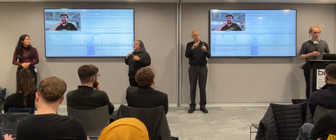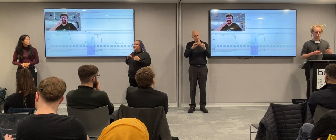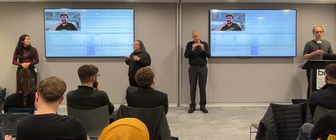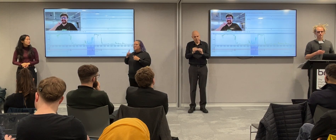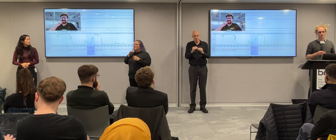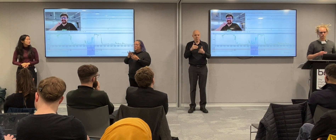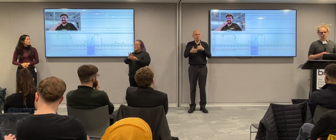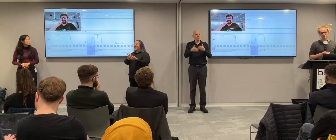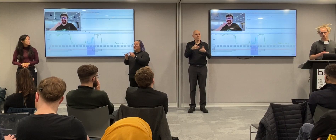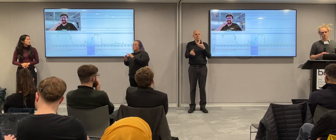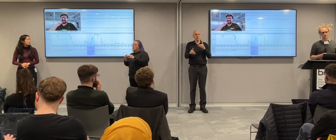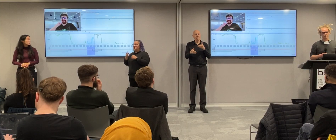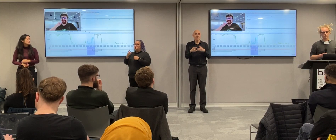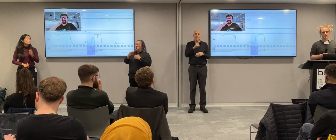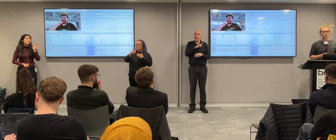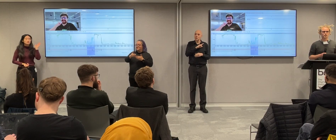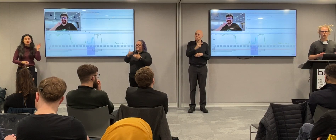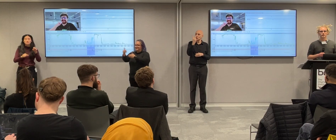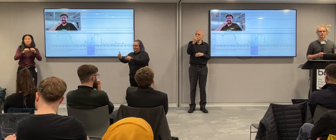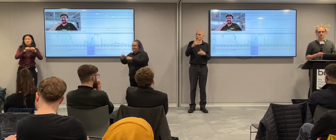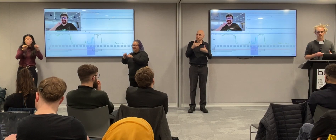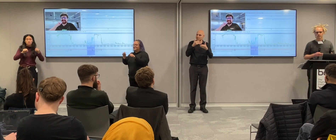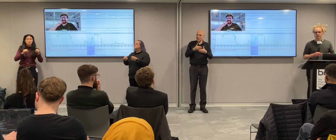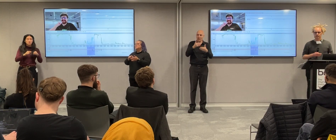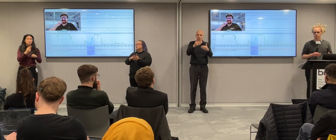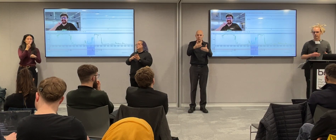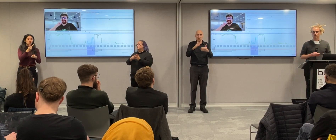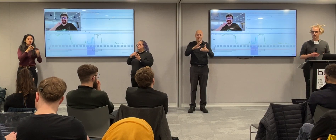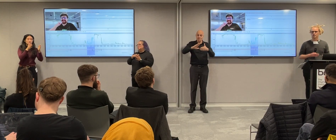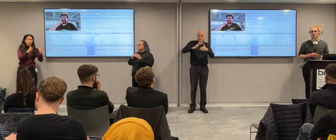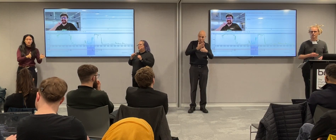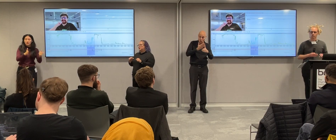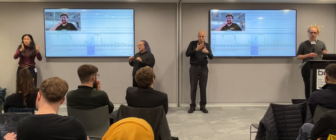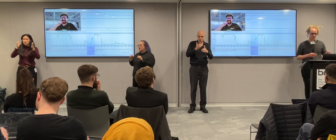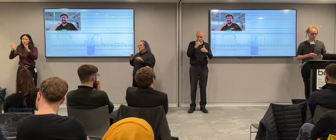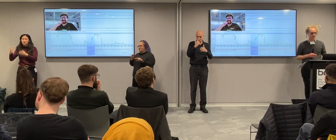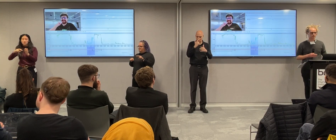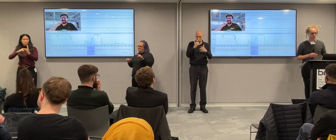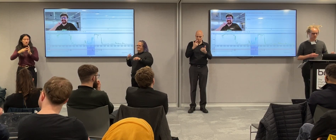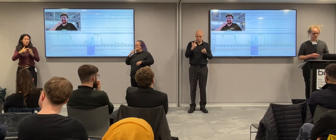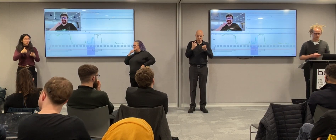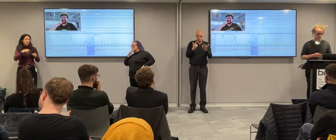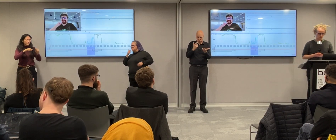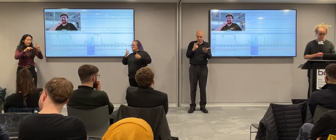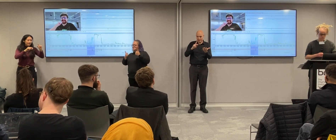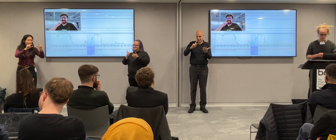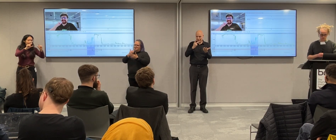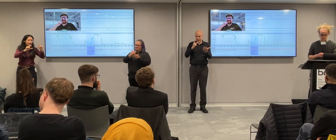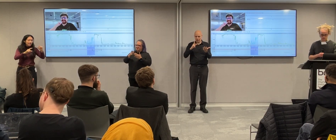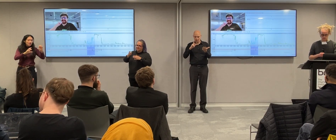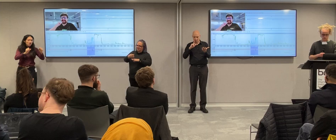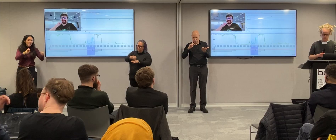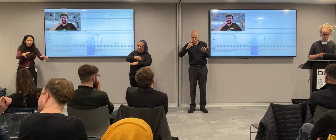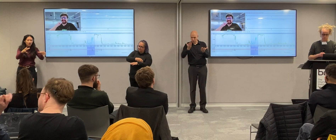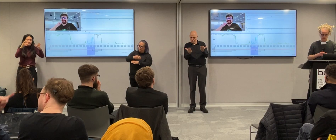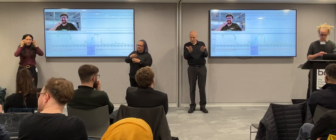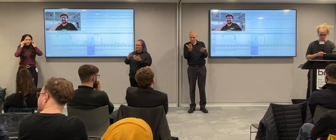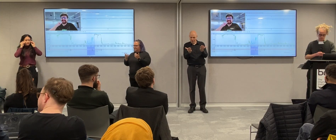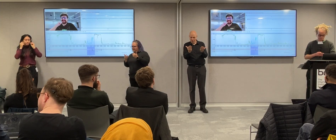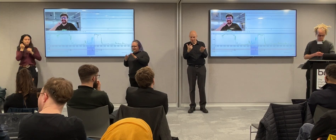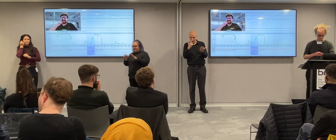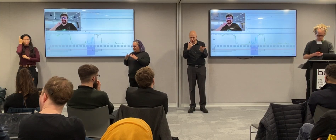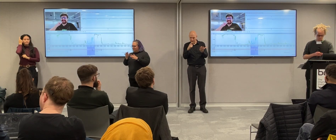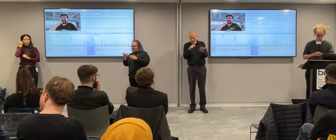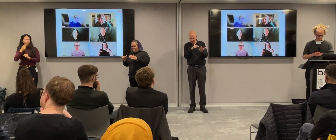interpretable two-stage system that you can actually go in and try to figure out like what bits and pieces you need to improve in order to make it